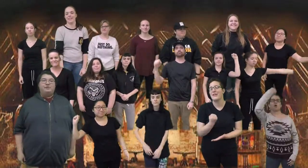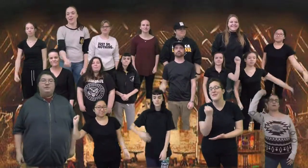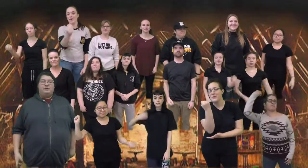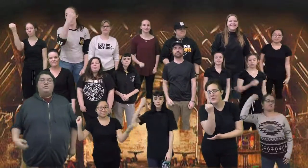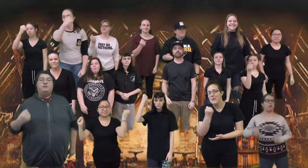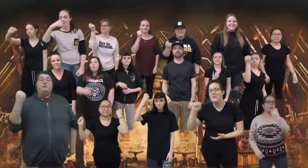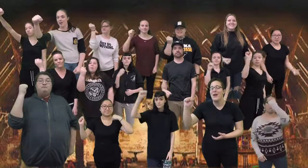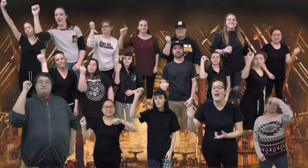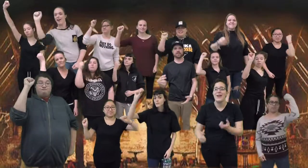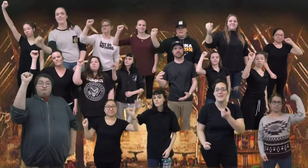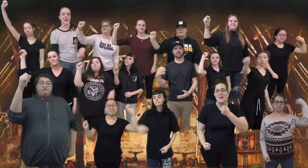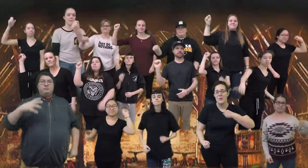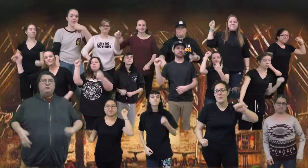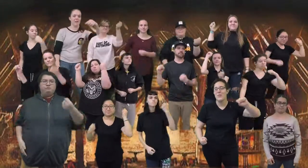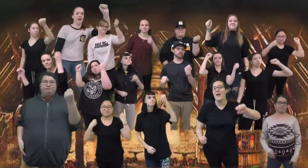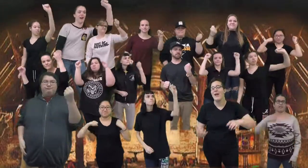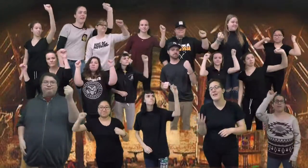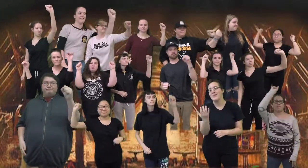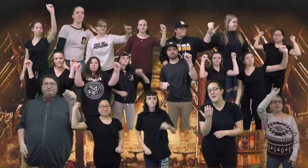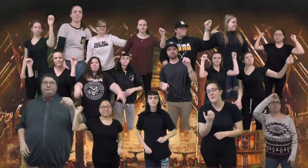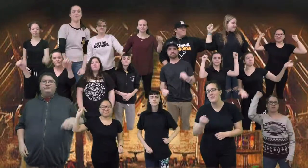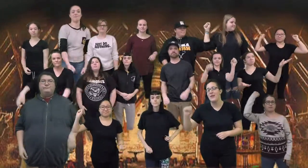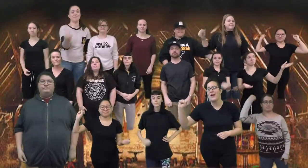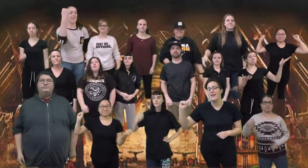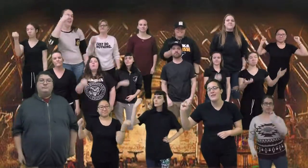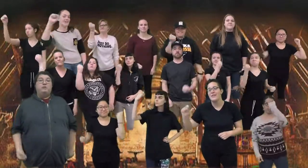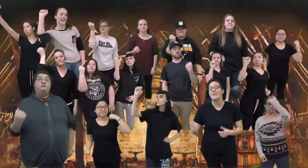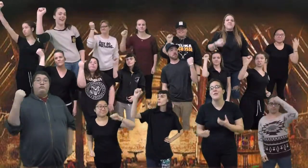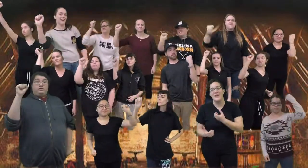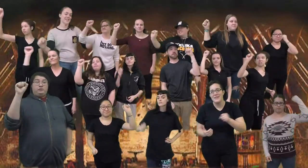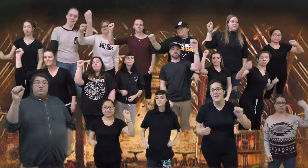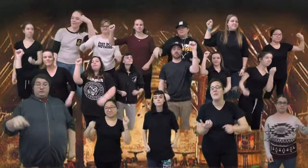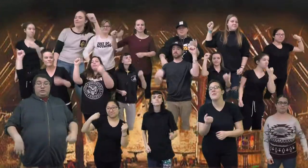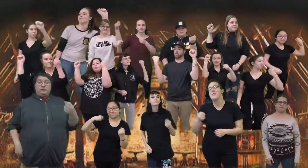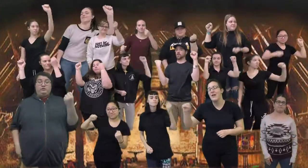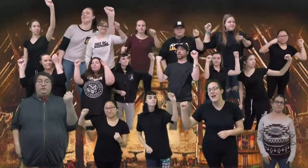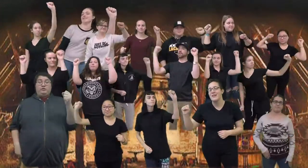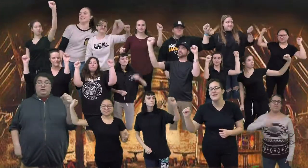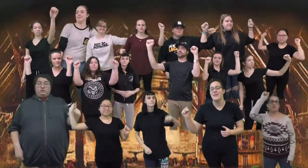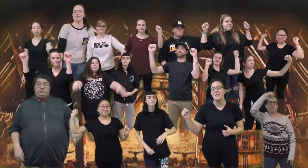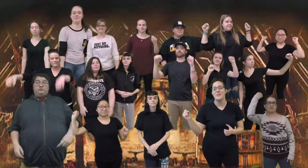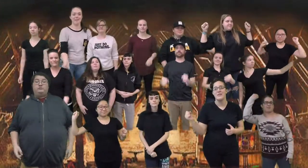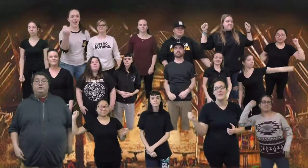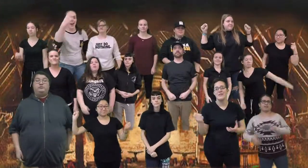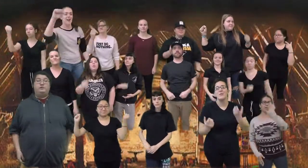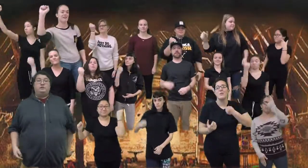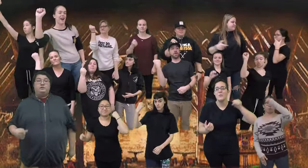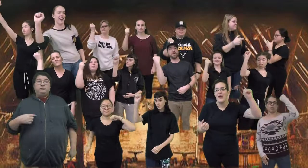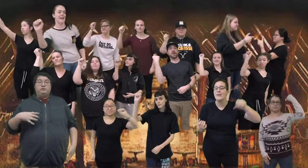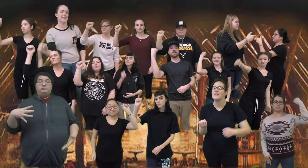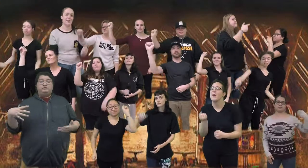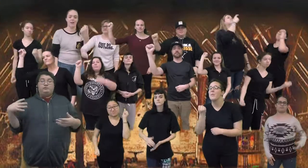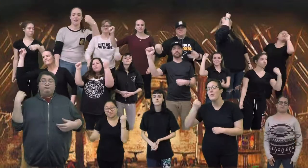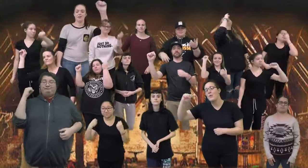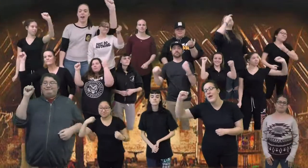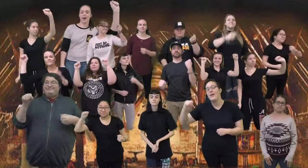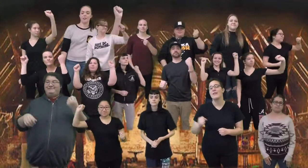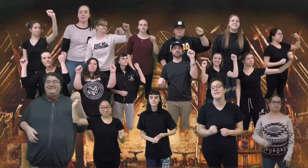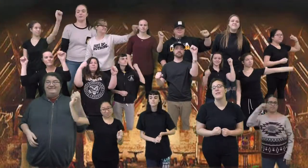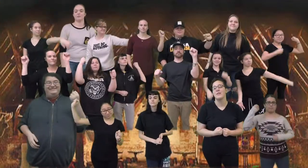We gonna rise up, rise up It's time to take a shot Rise up, rise up time to take a shot Rise up, it's time to take a shot